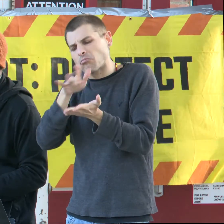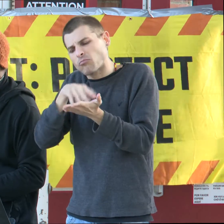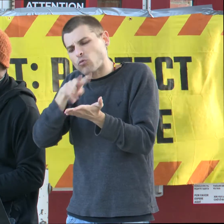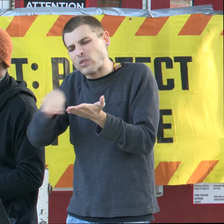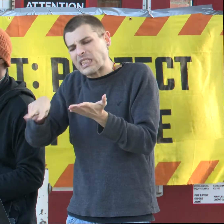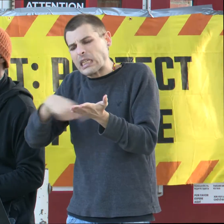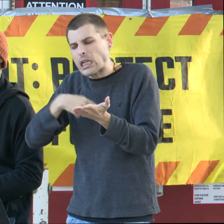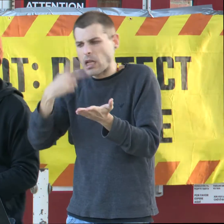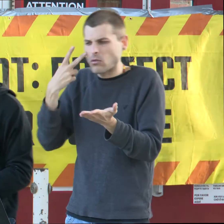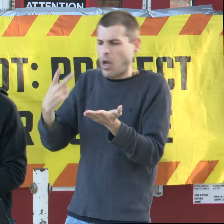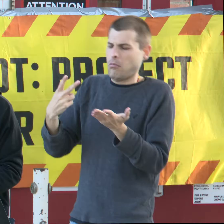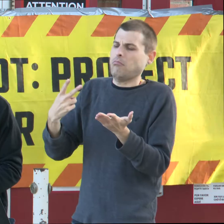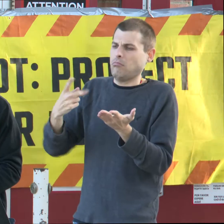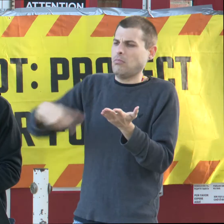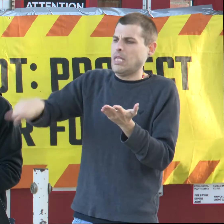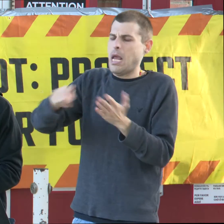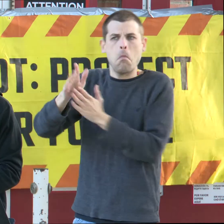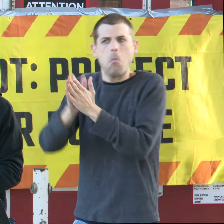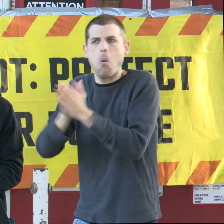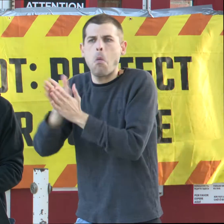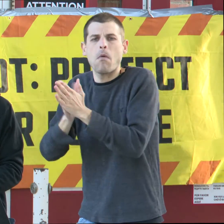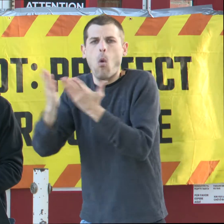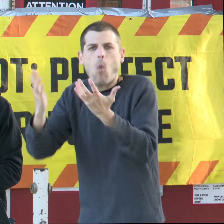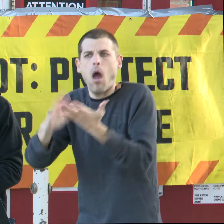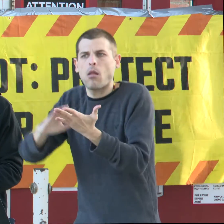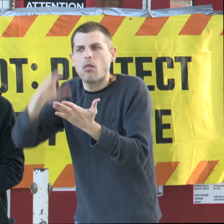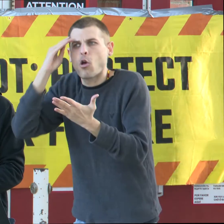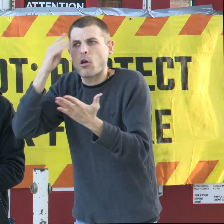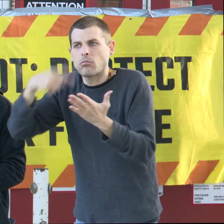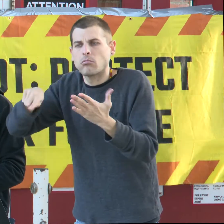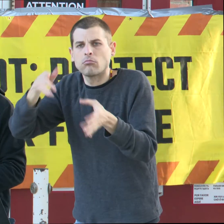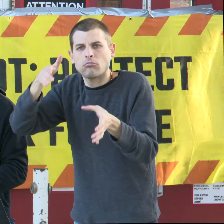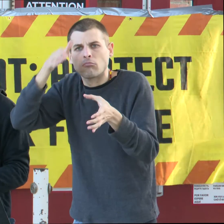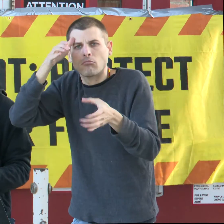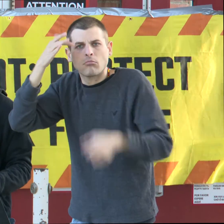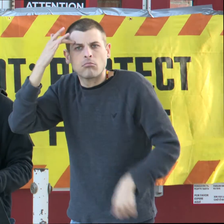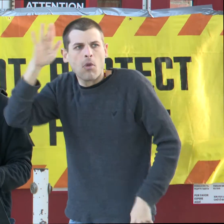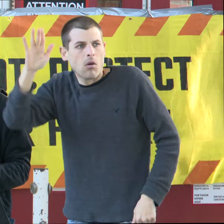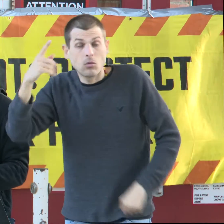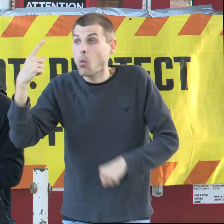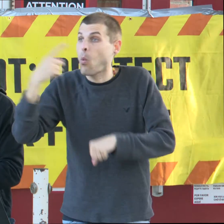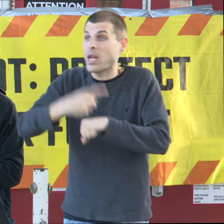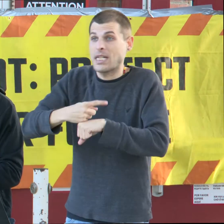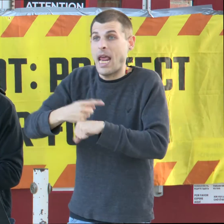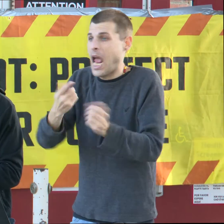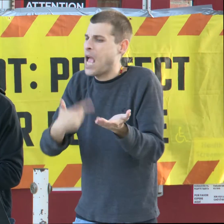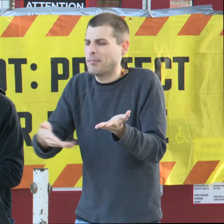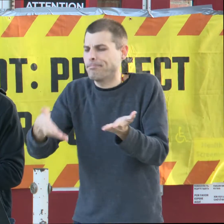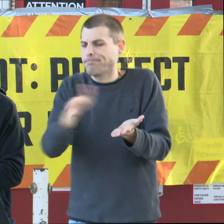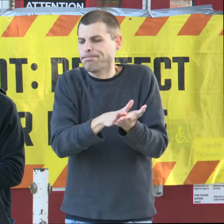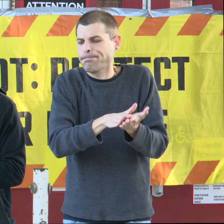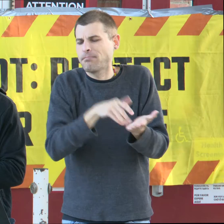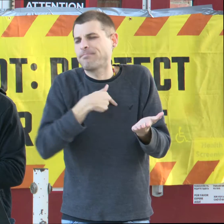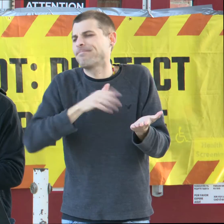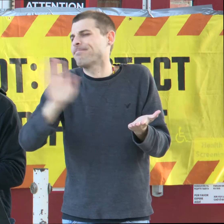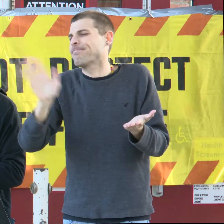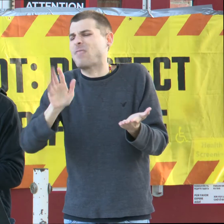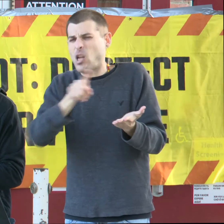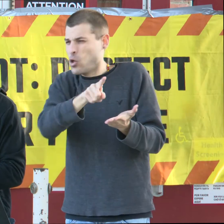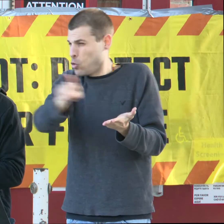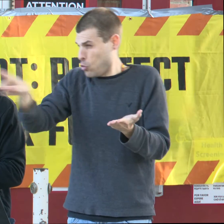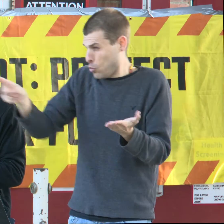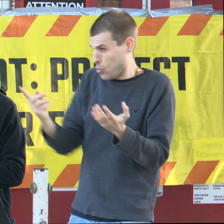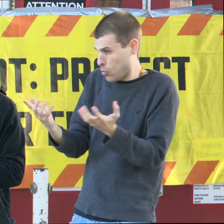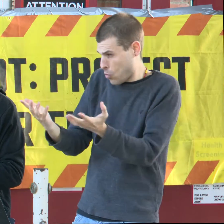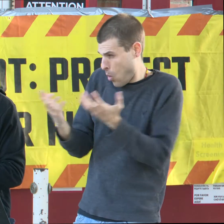is a motivated group of students. A motivated group of students. And one day when we met, I closed the book and I said, do you all